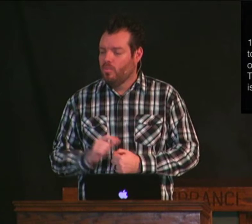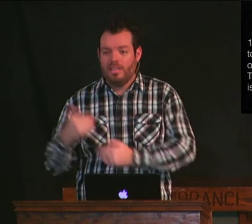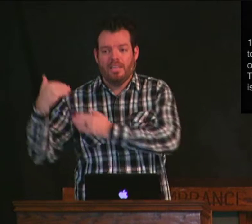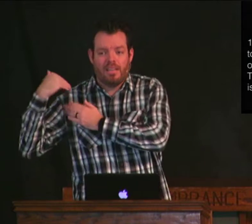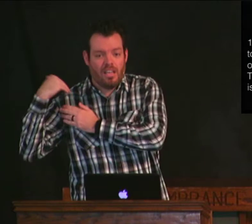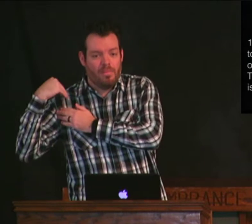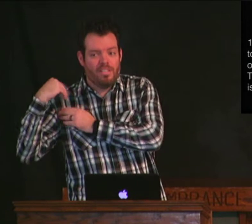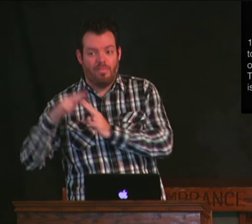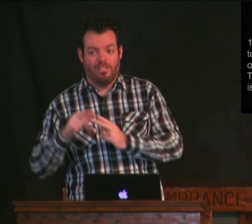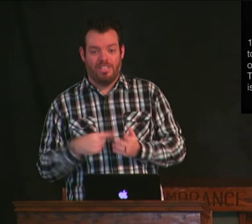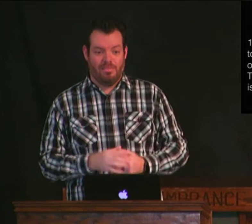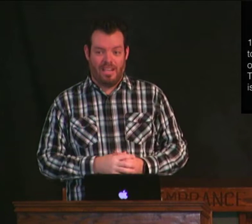need accountability partners sometimes.